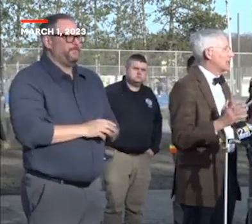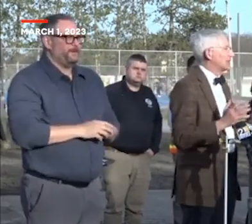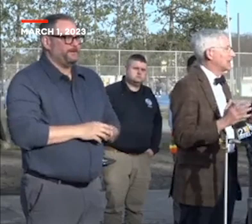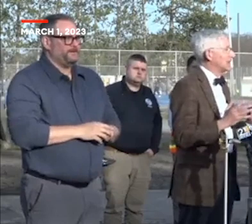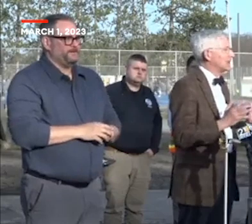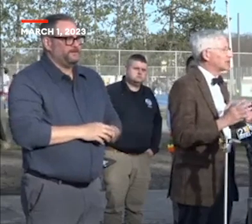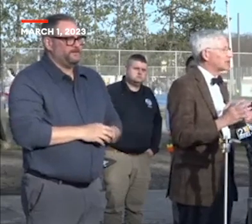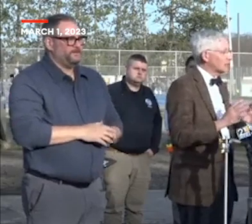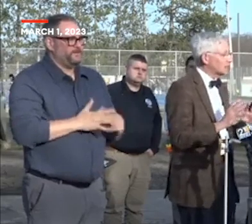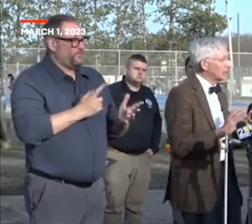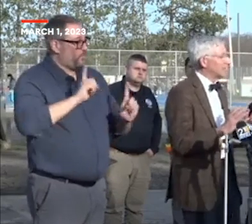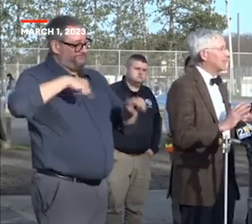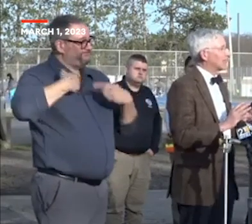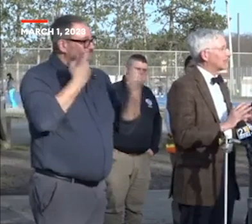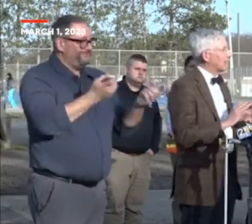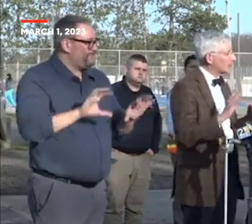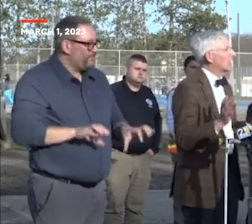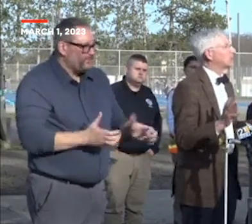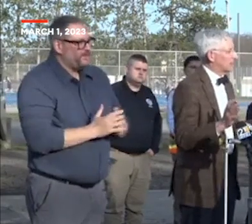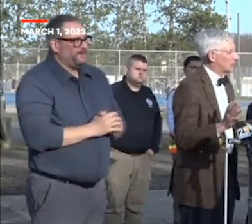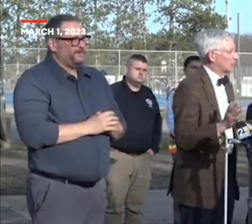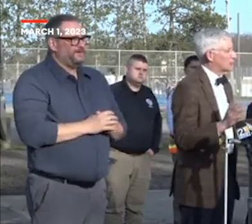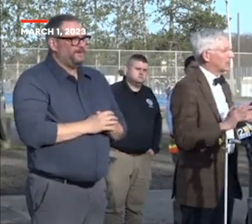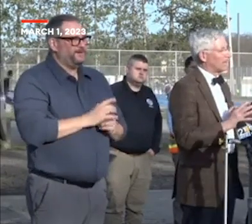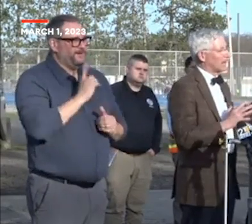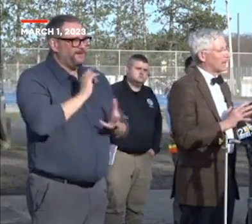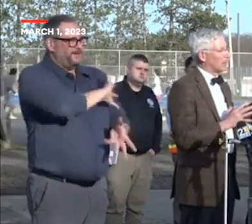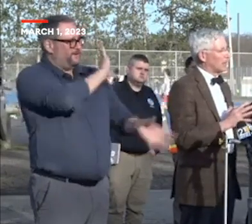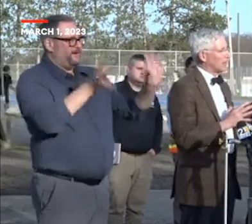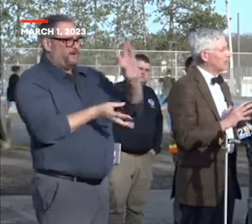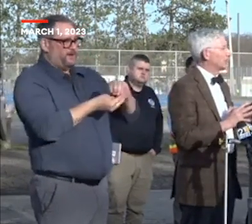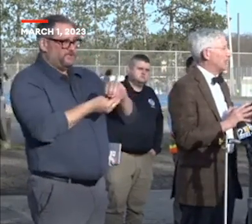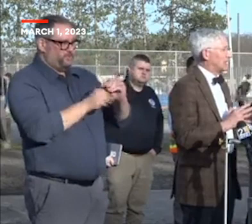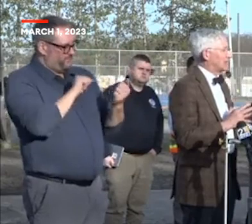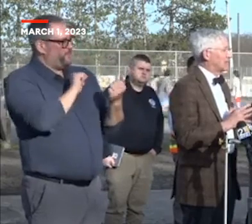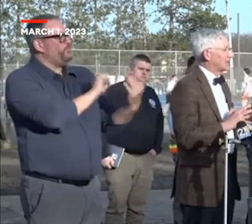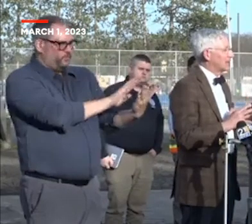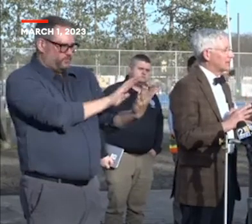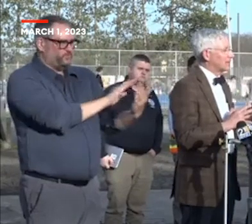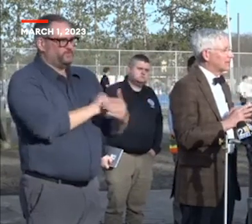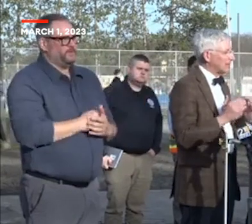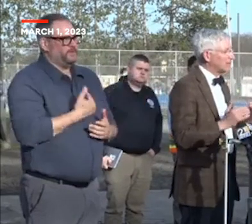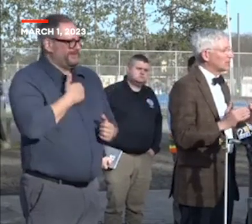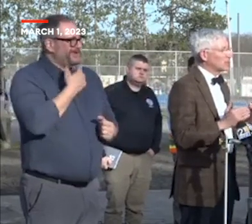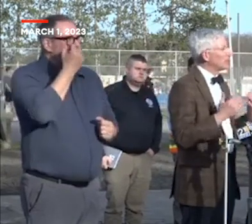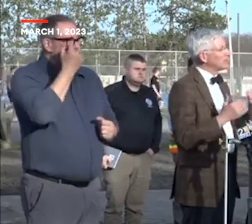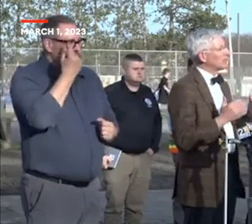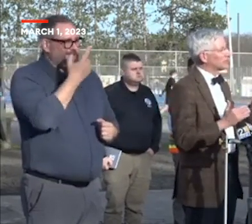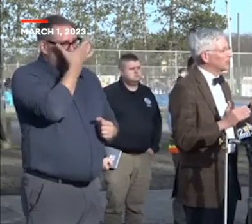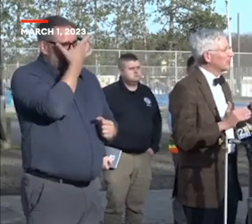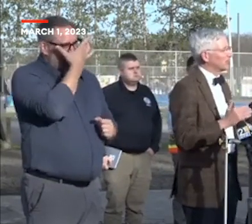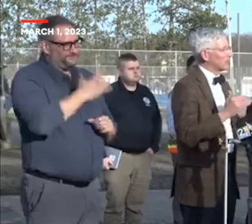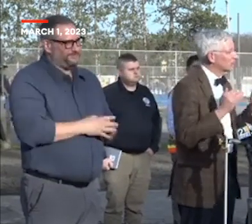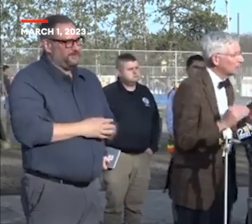we've done is really take a comprehensive approach. We understand that what people